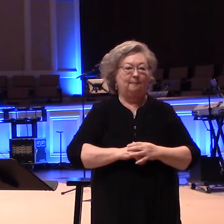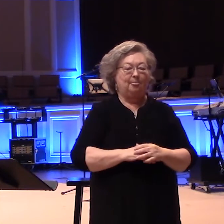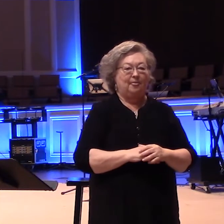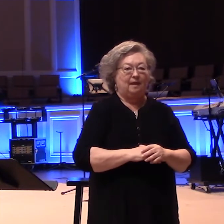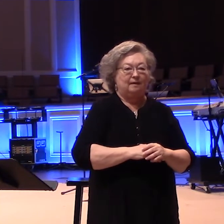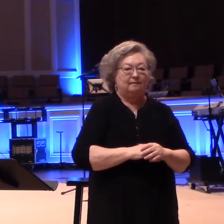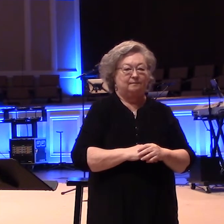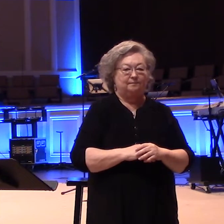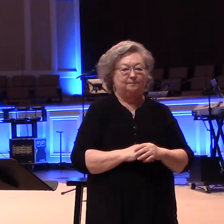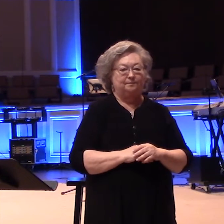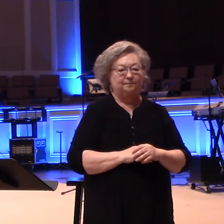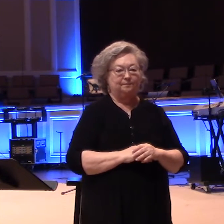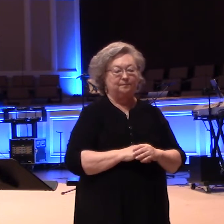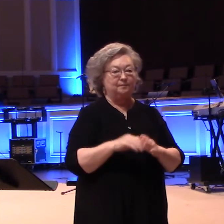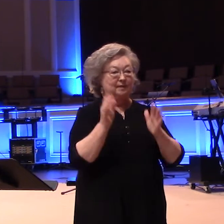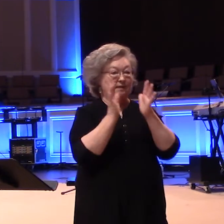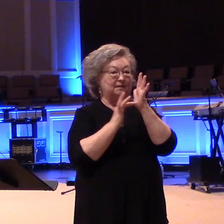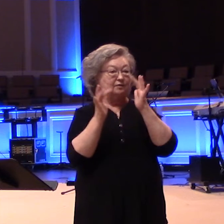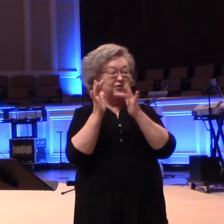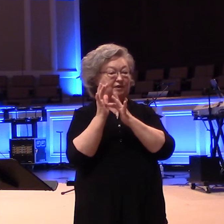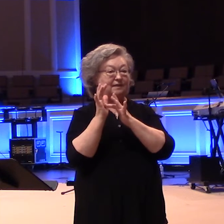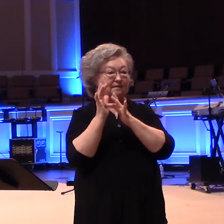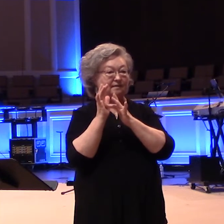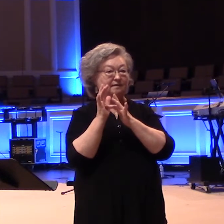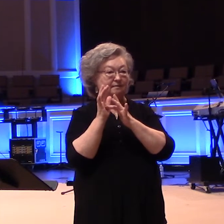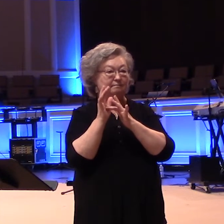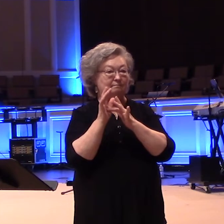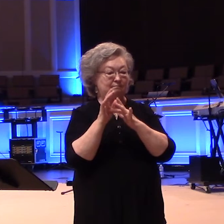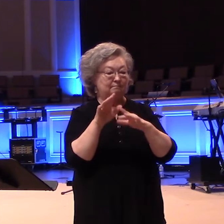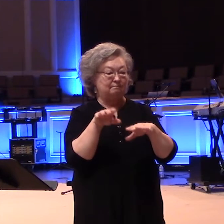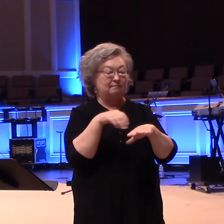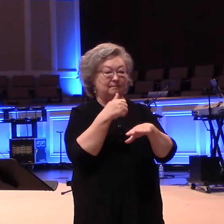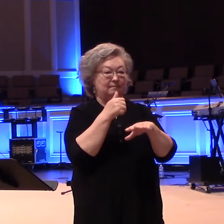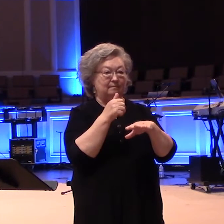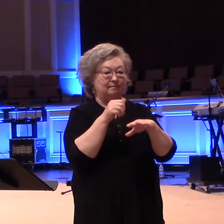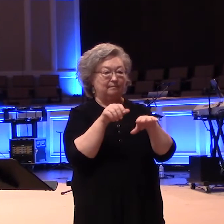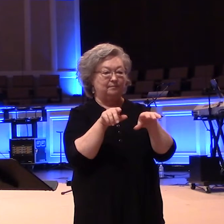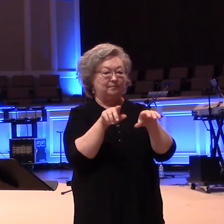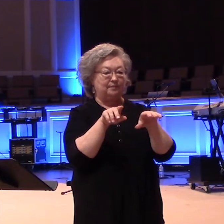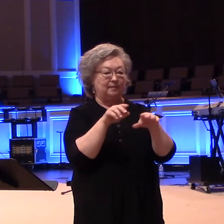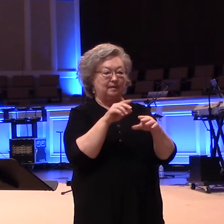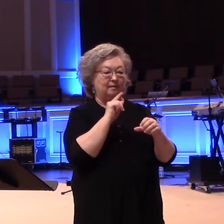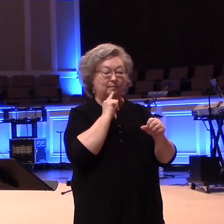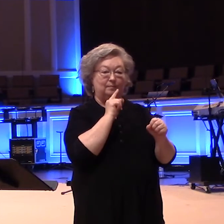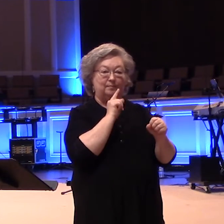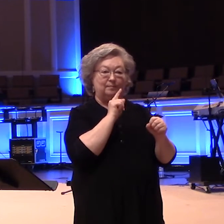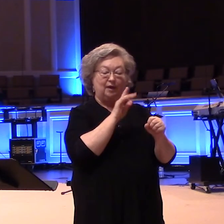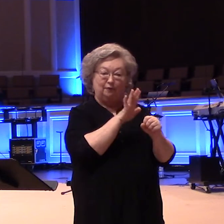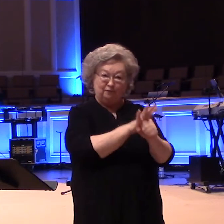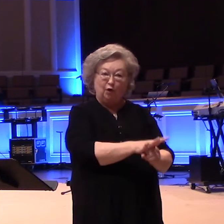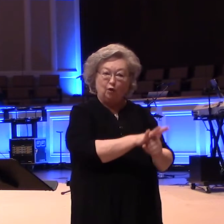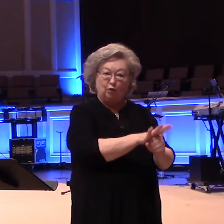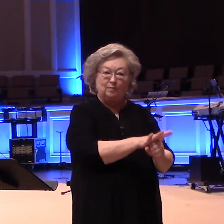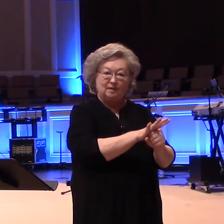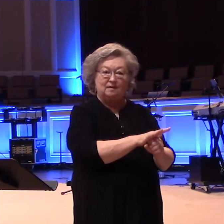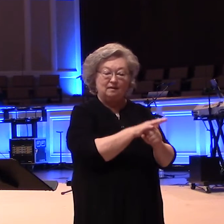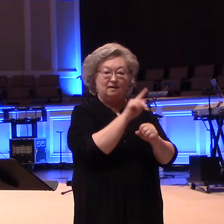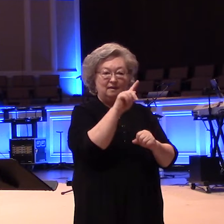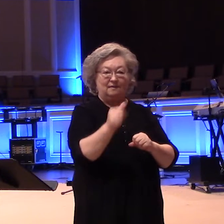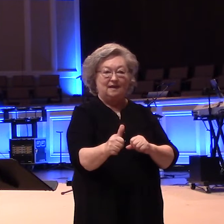But Jesus affirms the tithe, and it's a part of a biblical principle that we're called as God's people to be generous